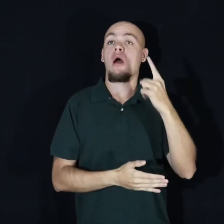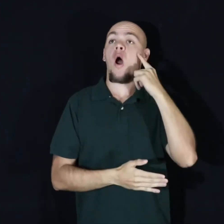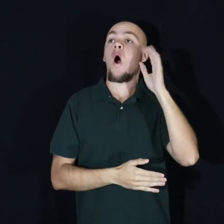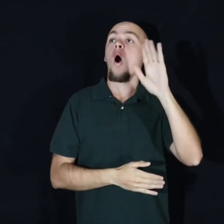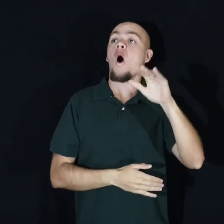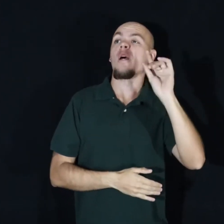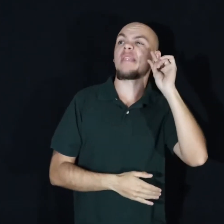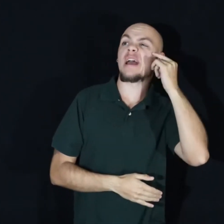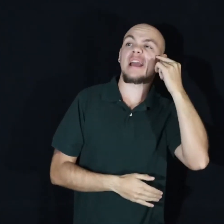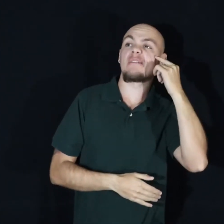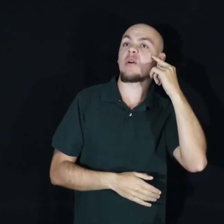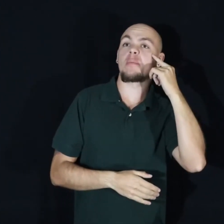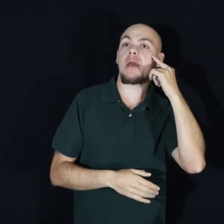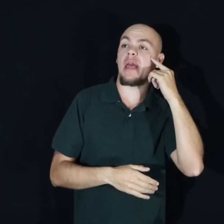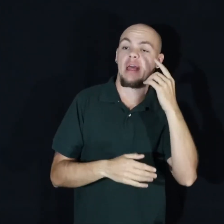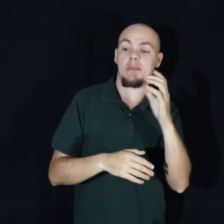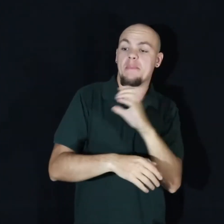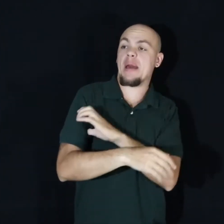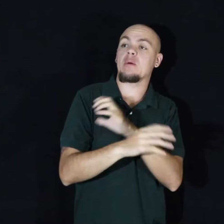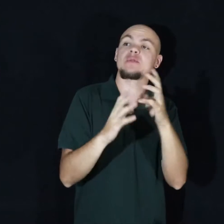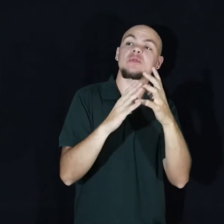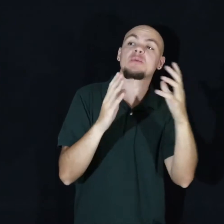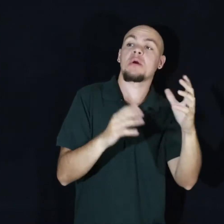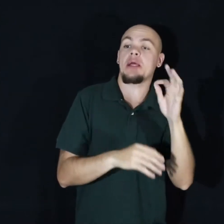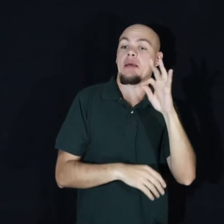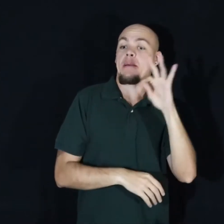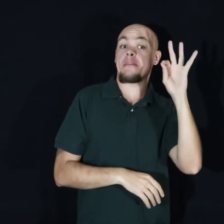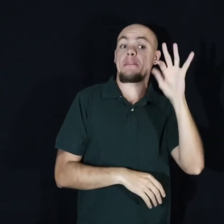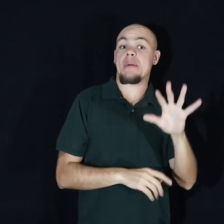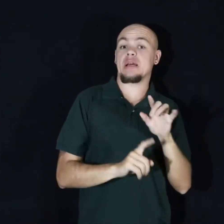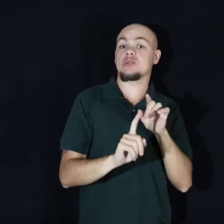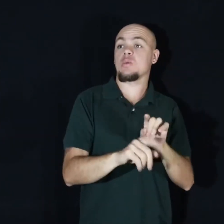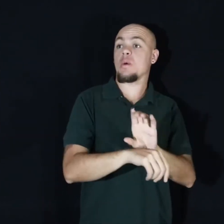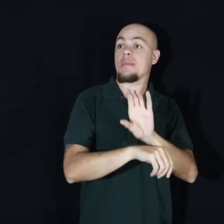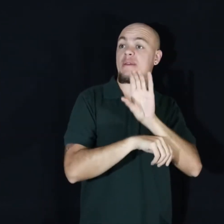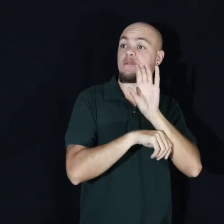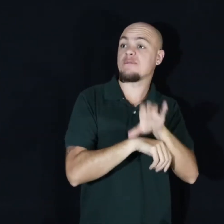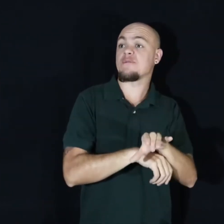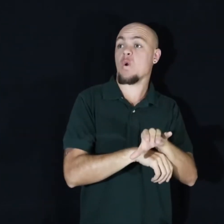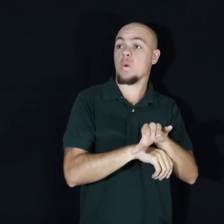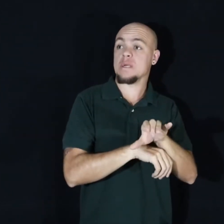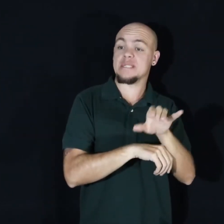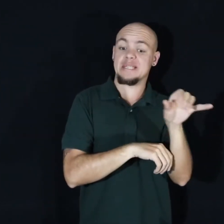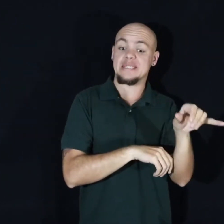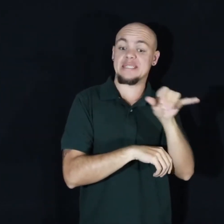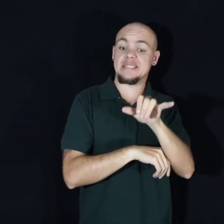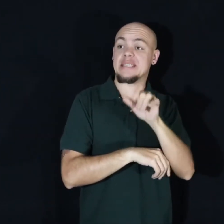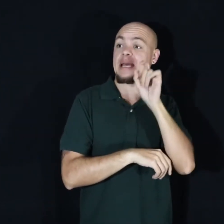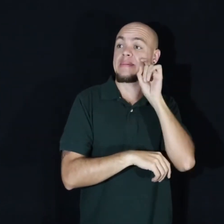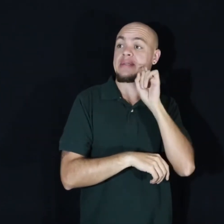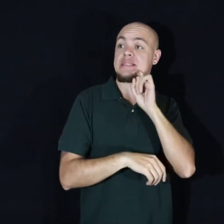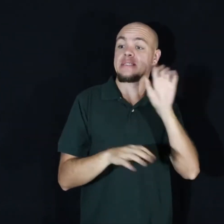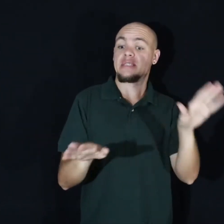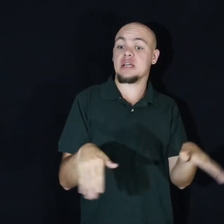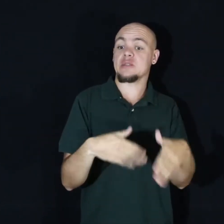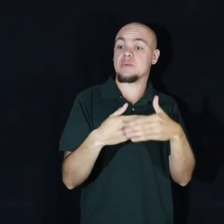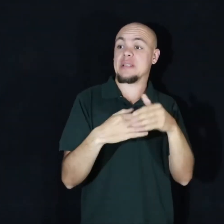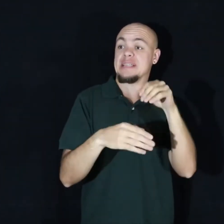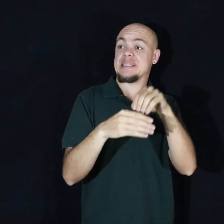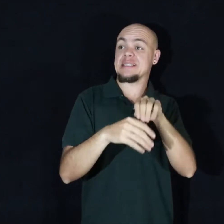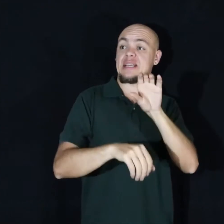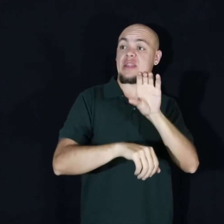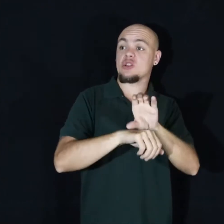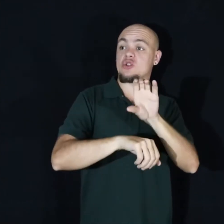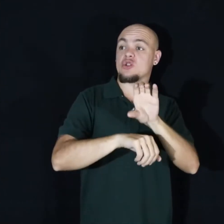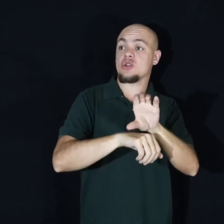is that the government is overreaching itself, and pretty soon pastors are going to be forced to perform same-sex weddings